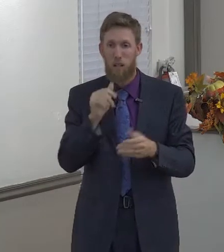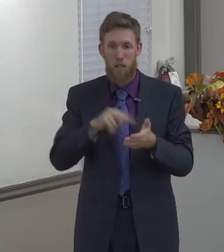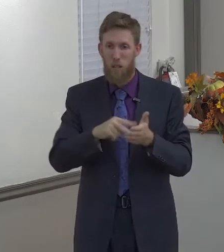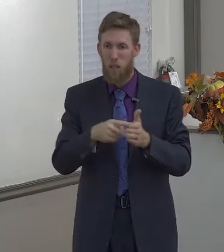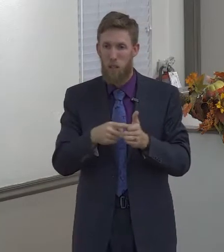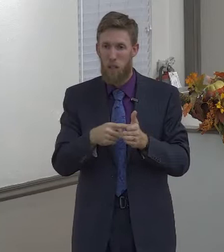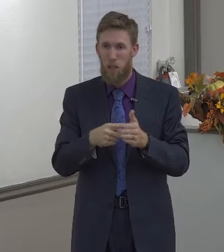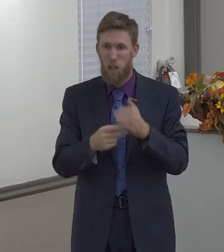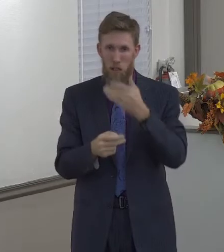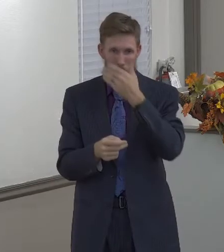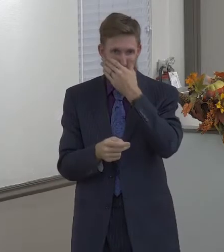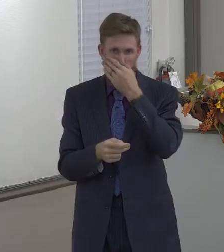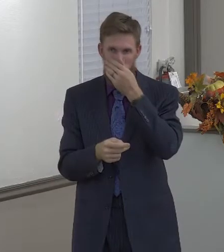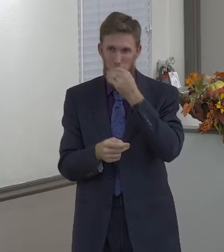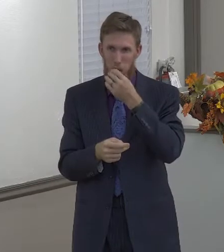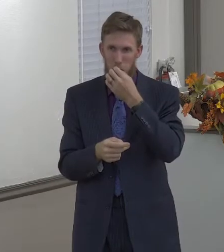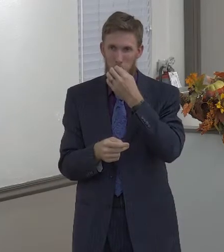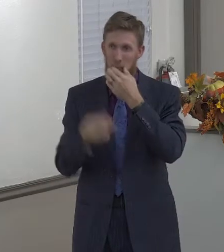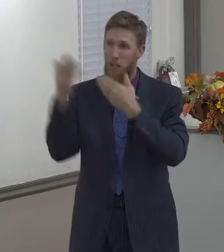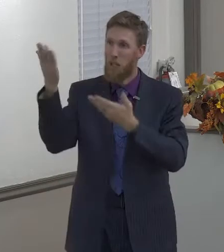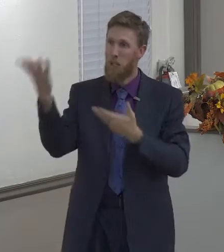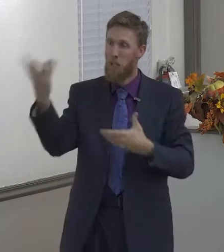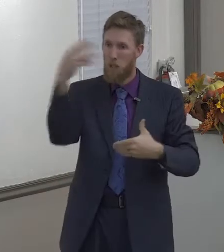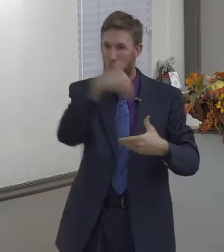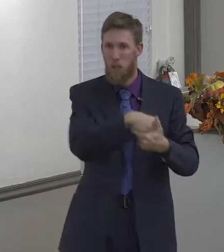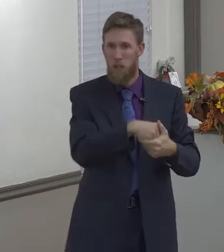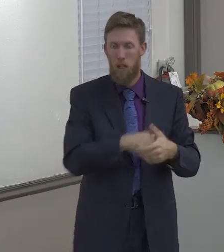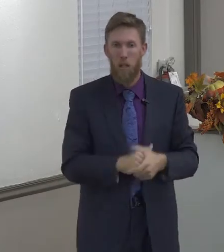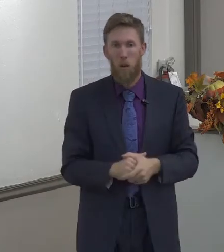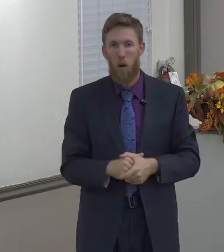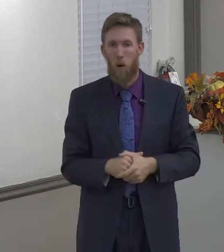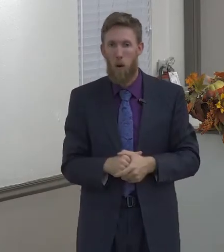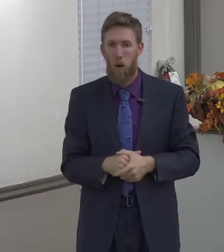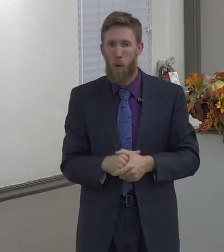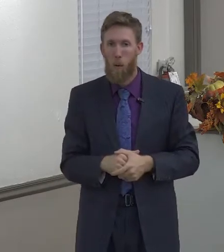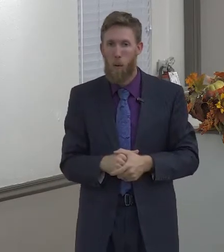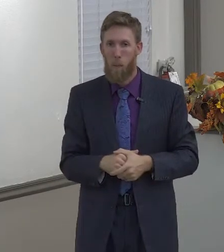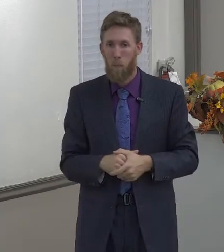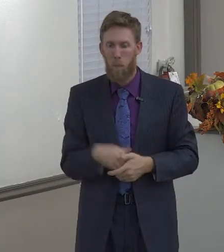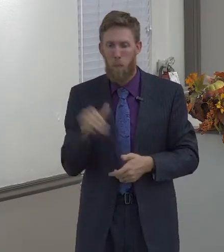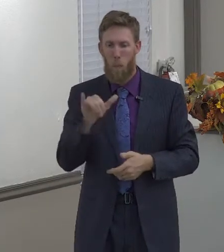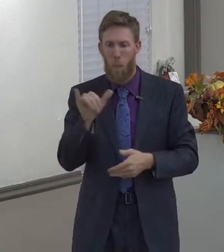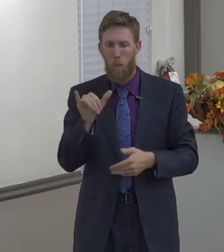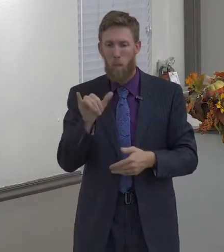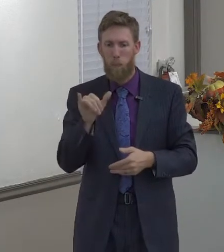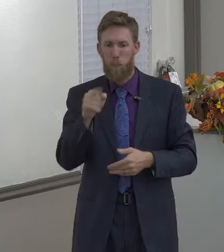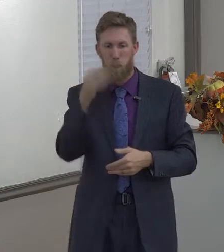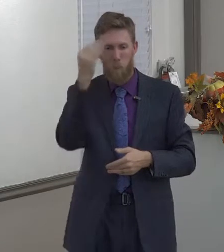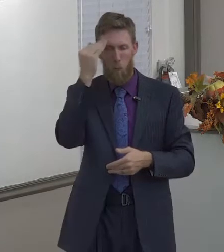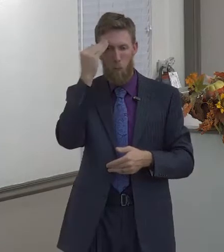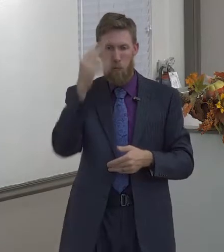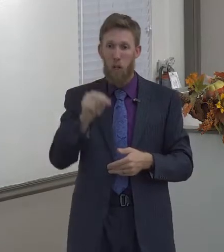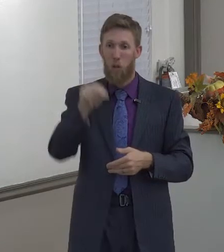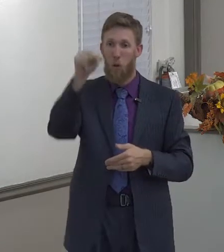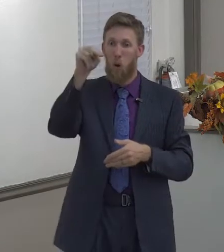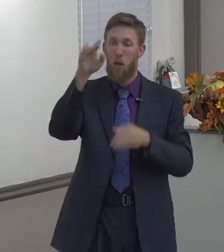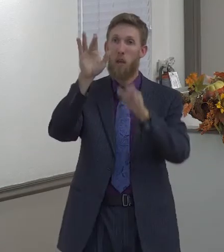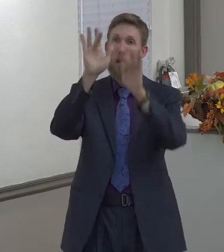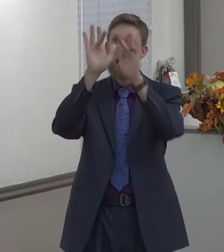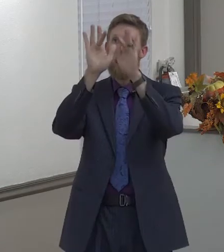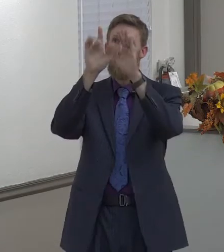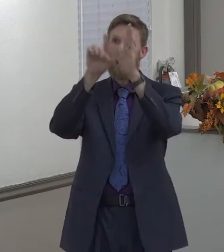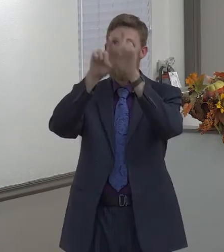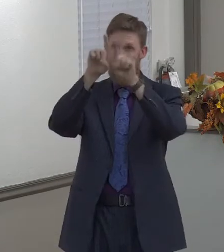If we traveled at the rate of which our current space travel could get us, it would take us 100,000 years to get to the North